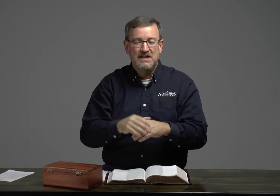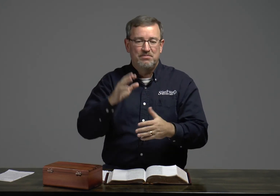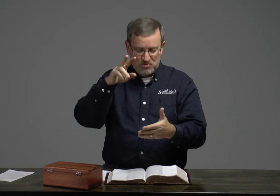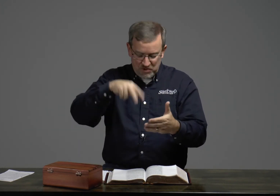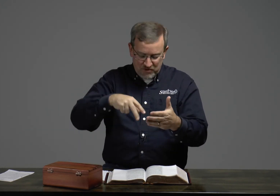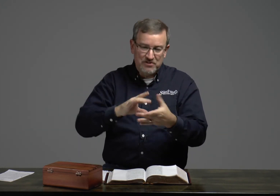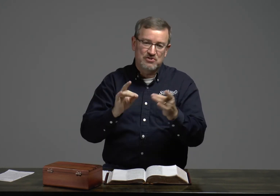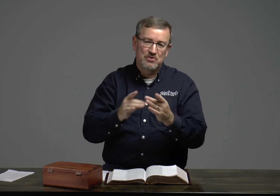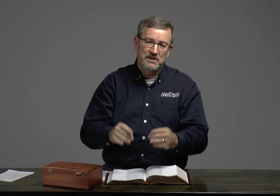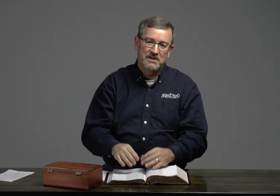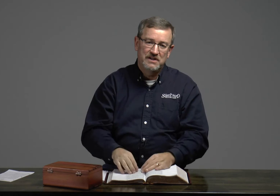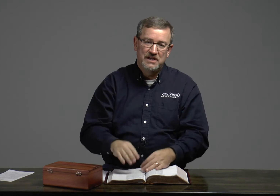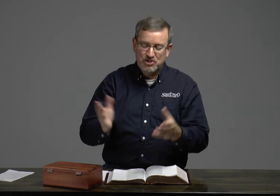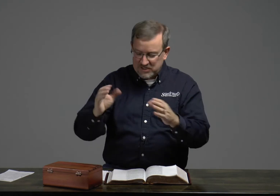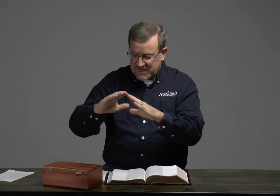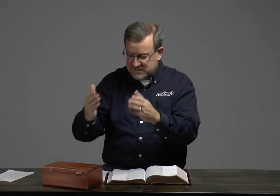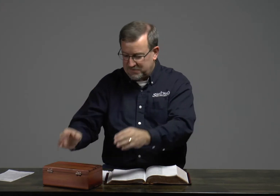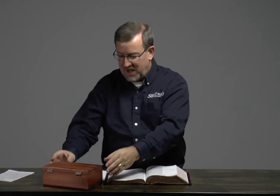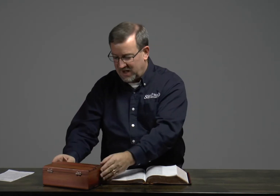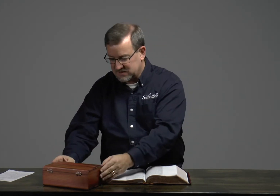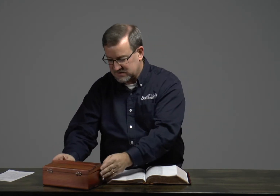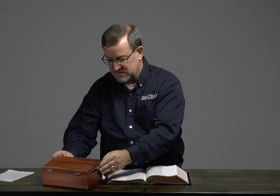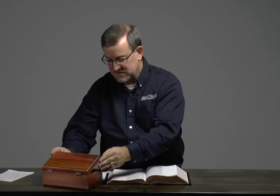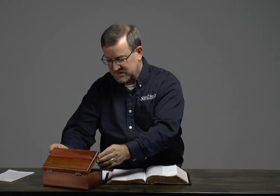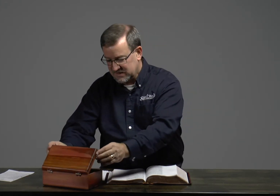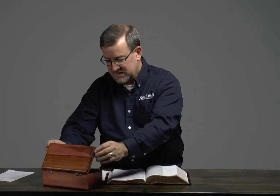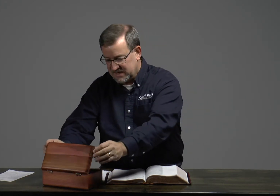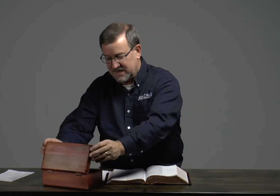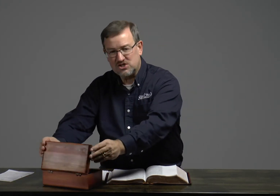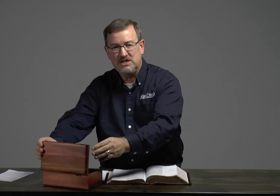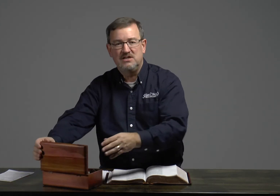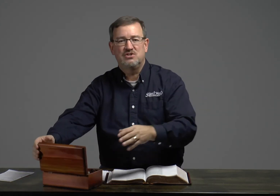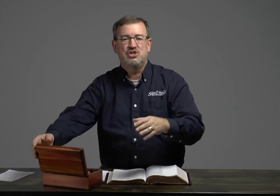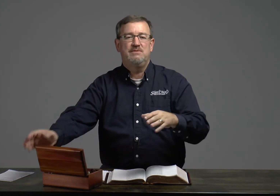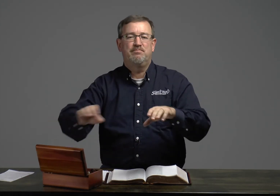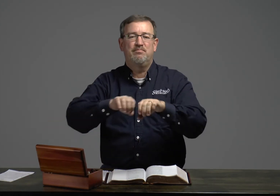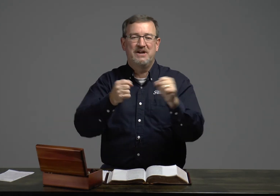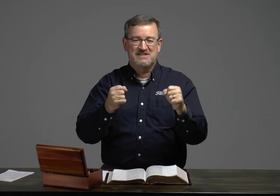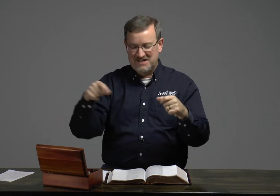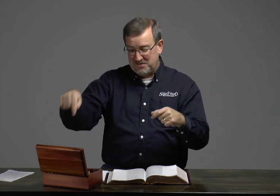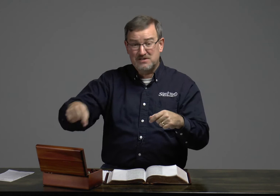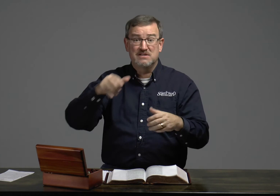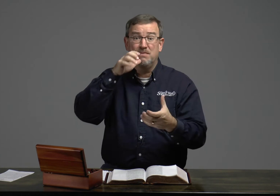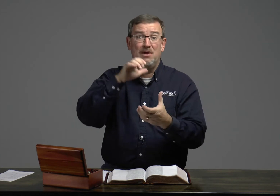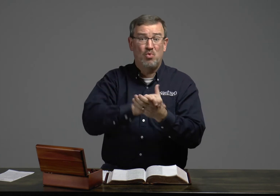But we've read the story. She takes a box and she breaks it. Now, this is my